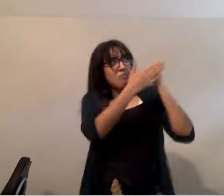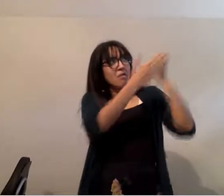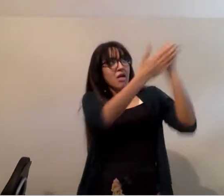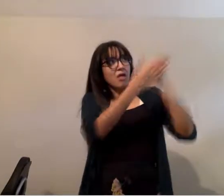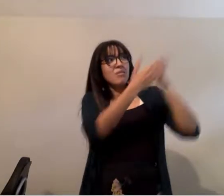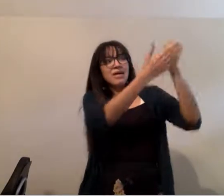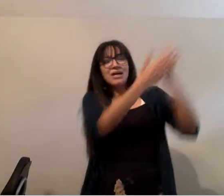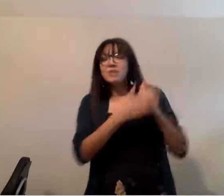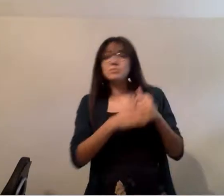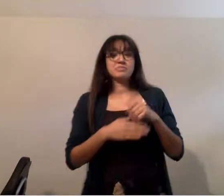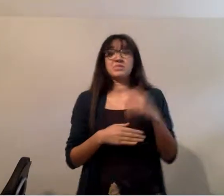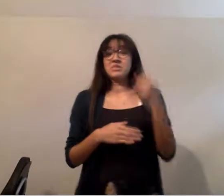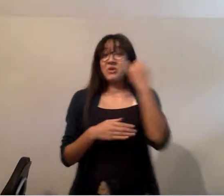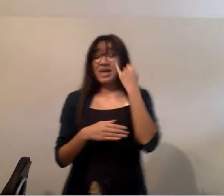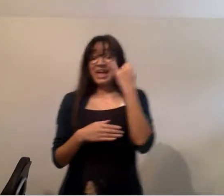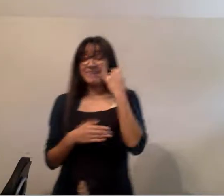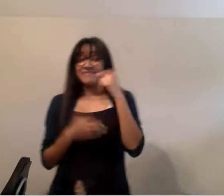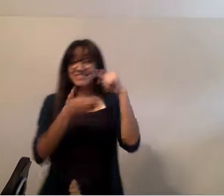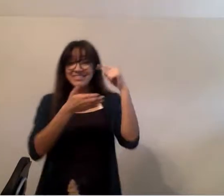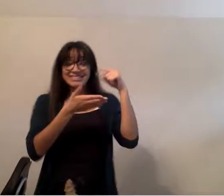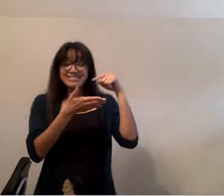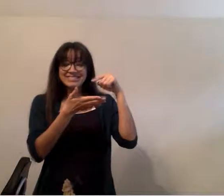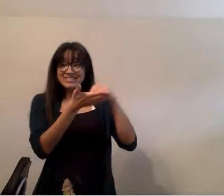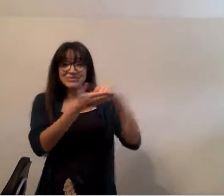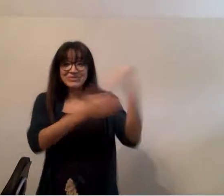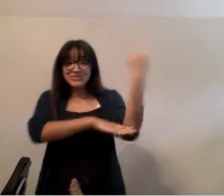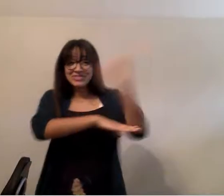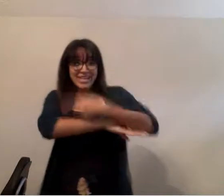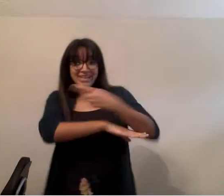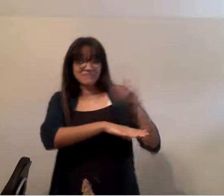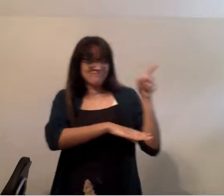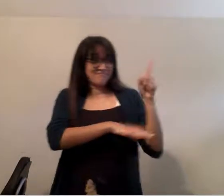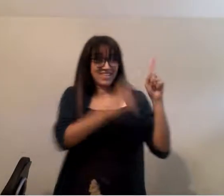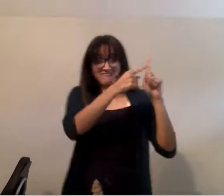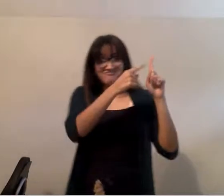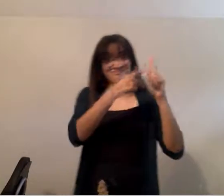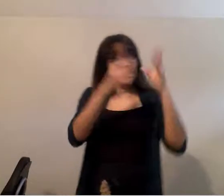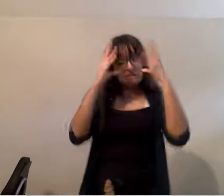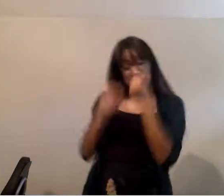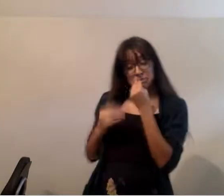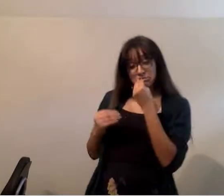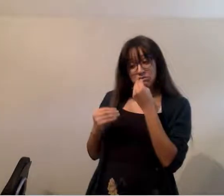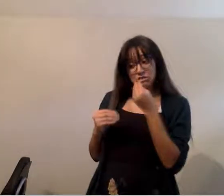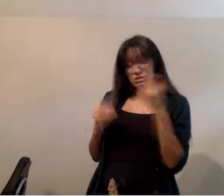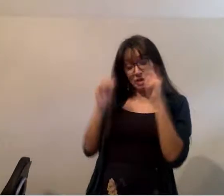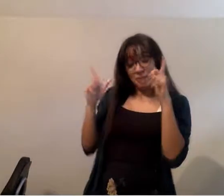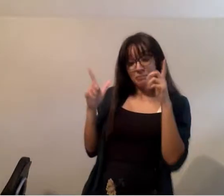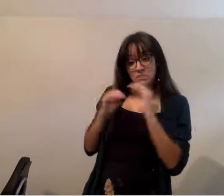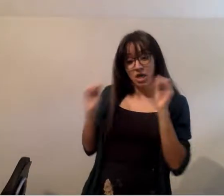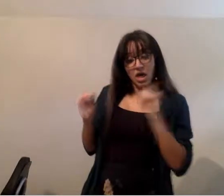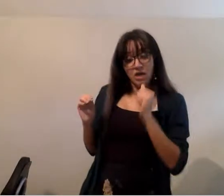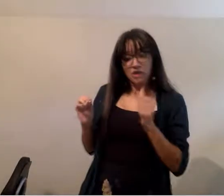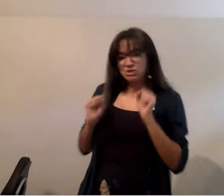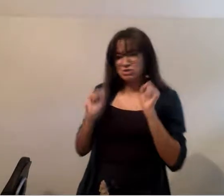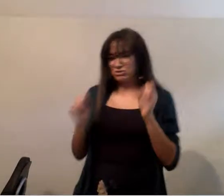panic monster doesn't show up. He has nothing to wake up for. So the effects of procrastination, they're not contained. They just extend outward